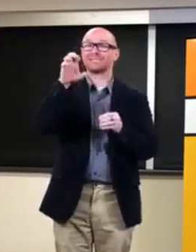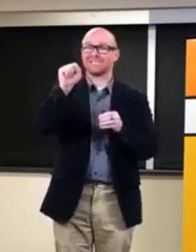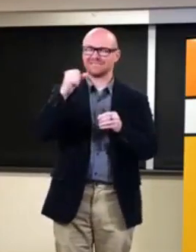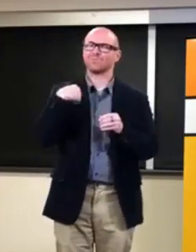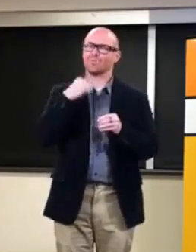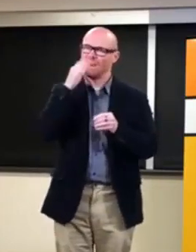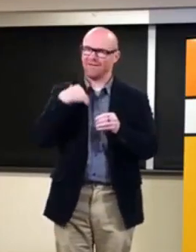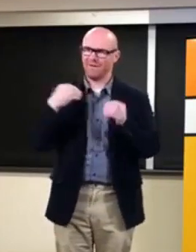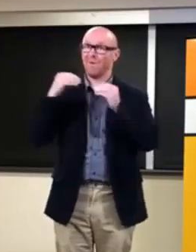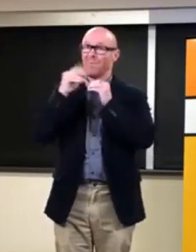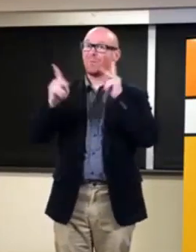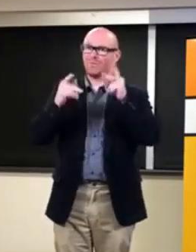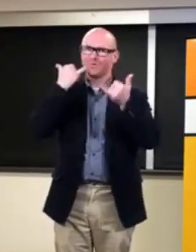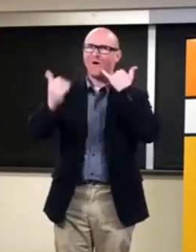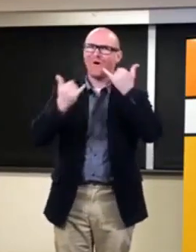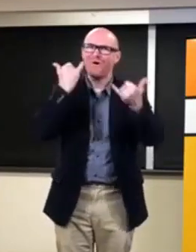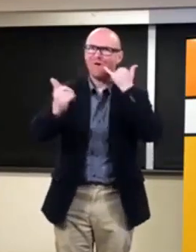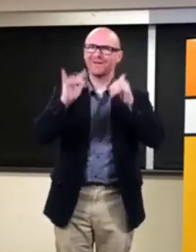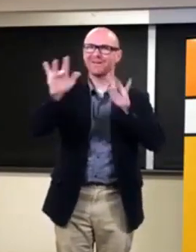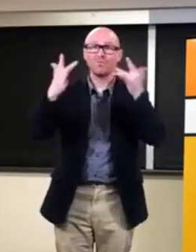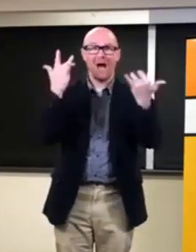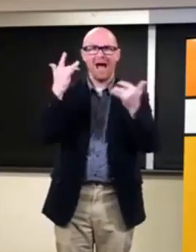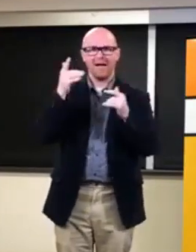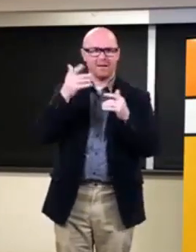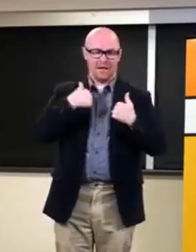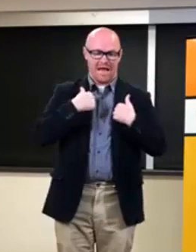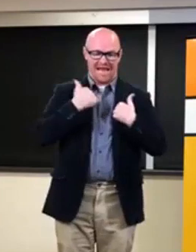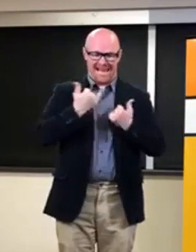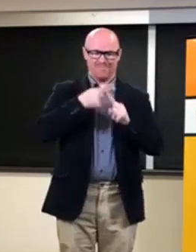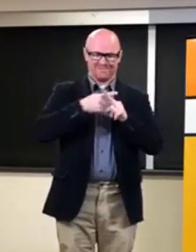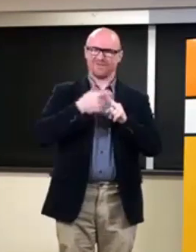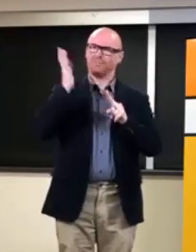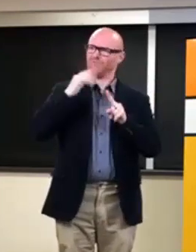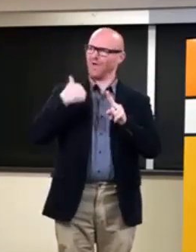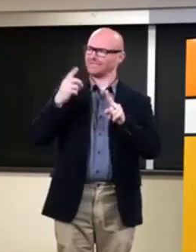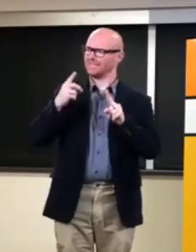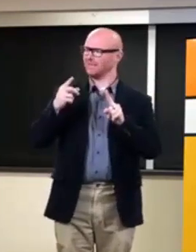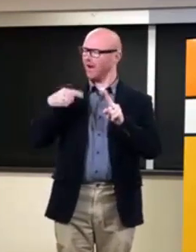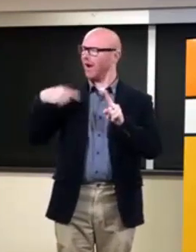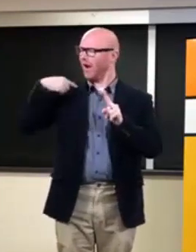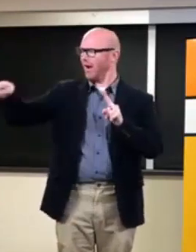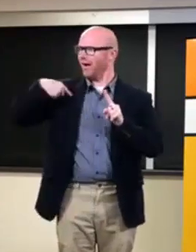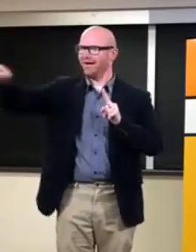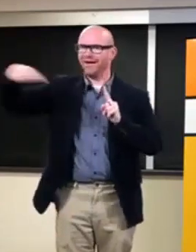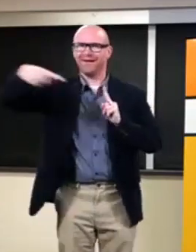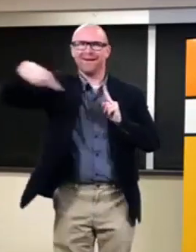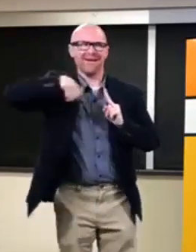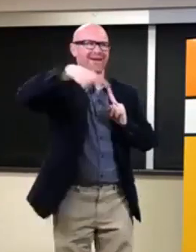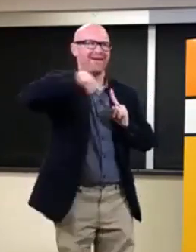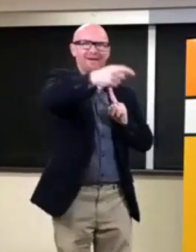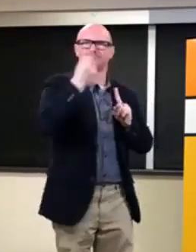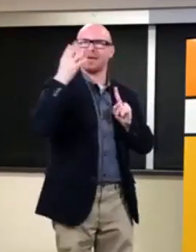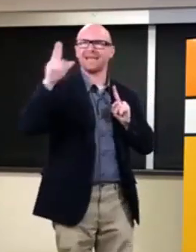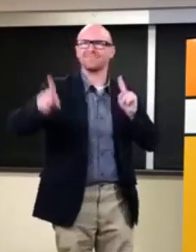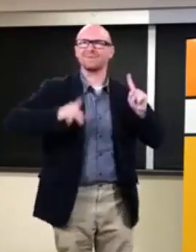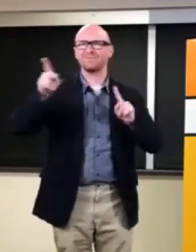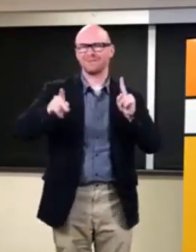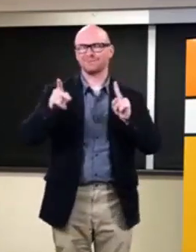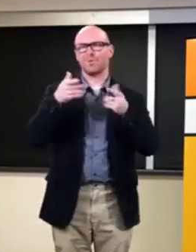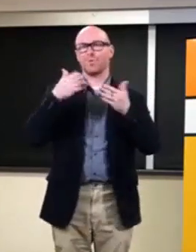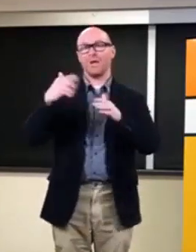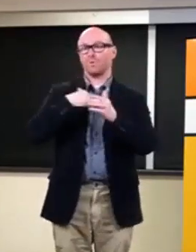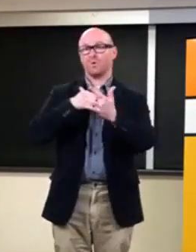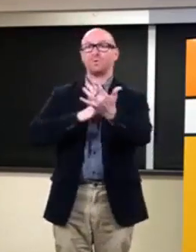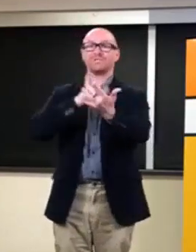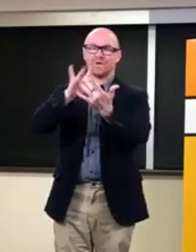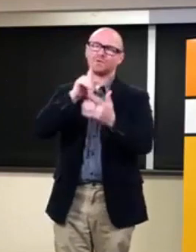contacting more people because we have more people having close contact with positive cases. This is a big effort by public health, and the way we typically reach out to people is